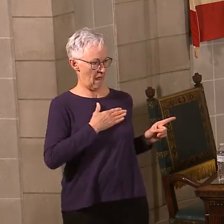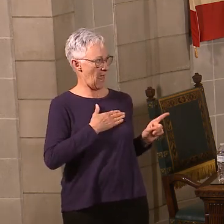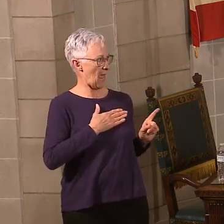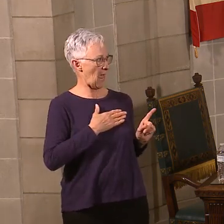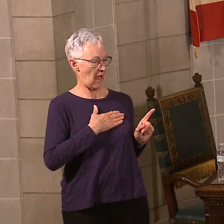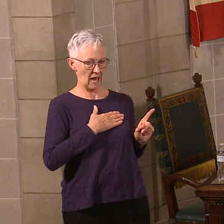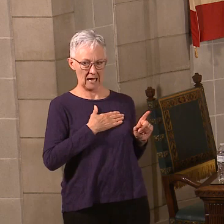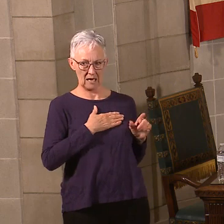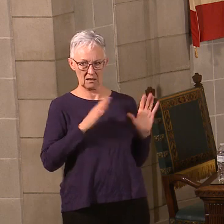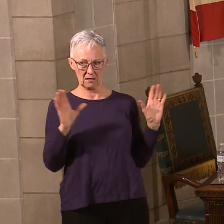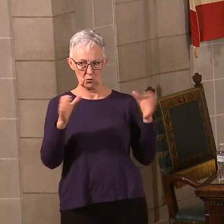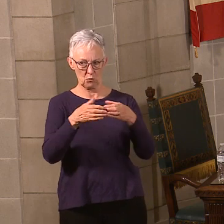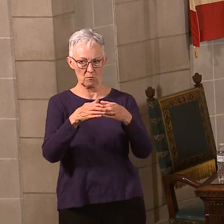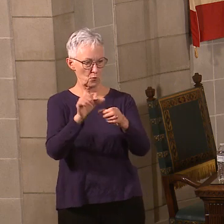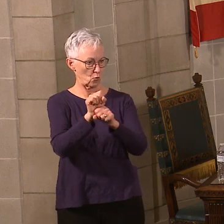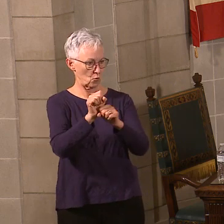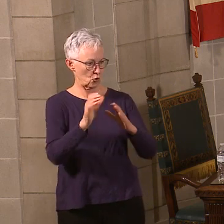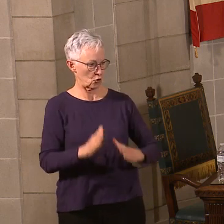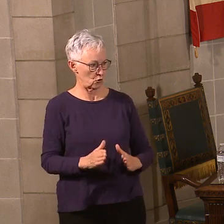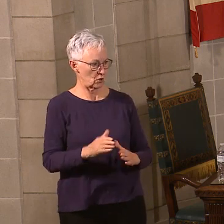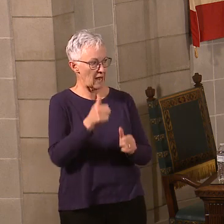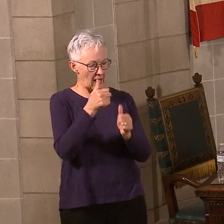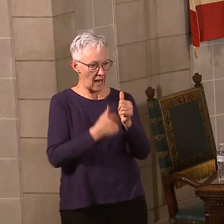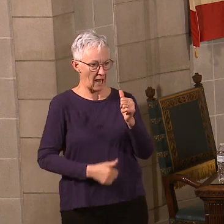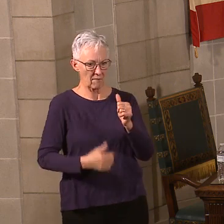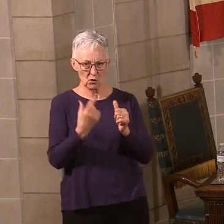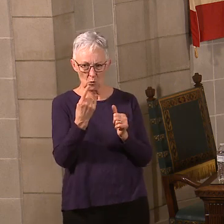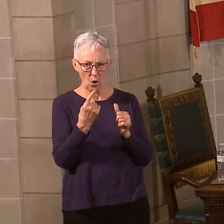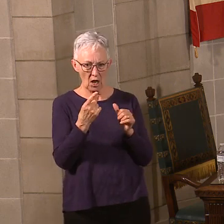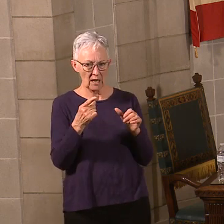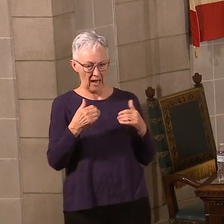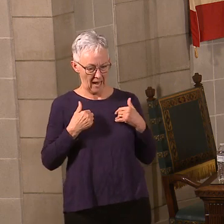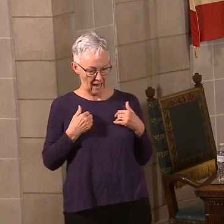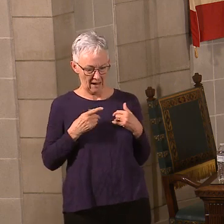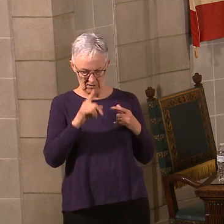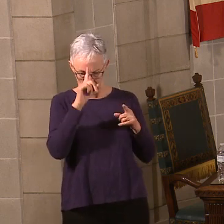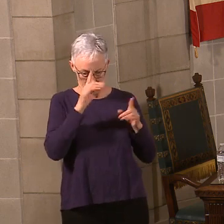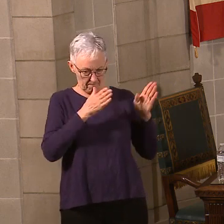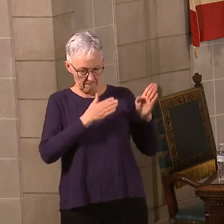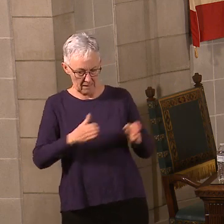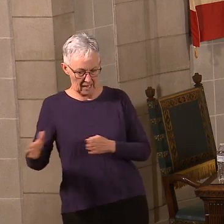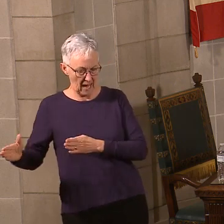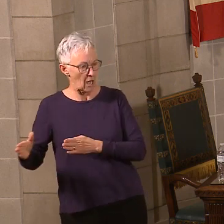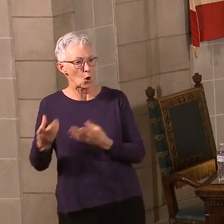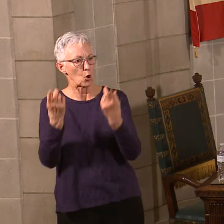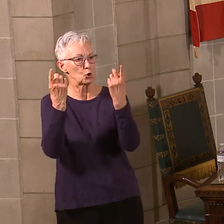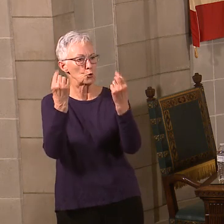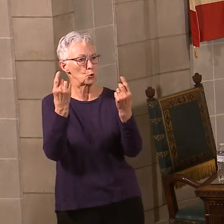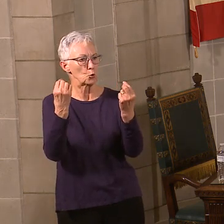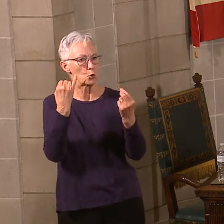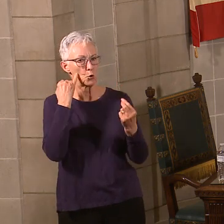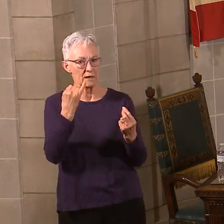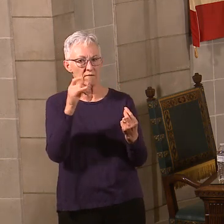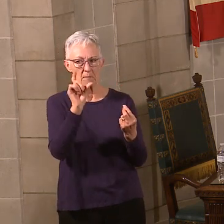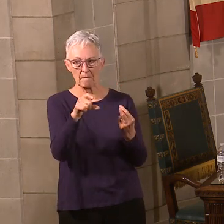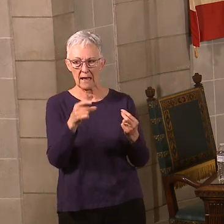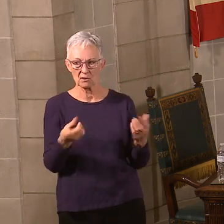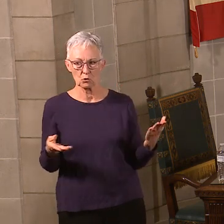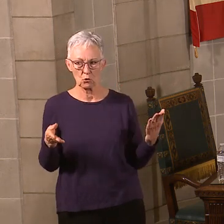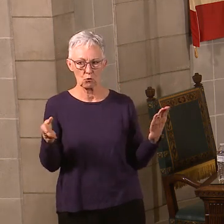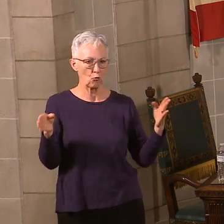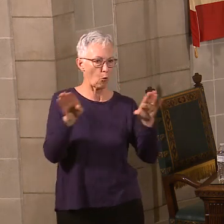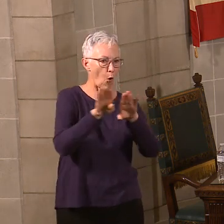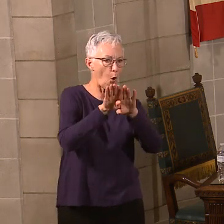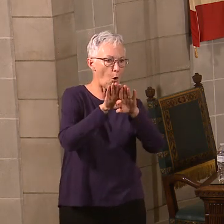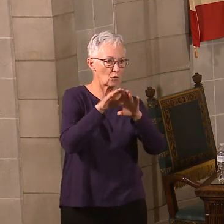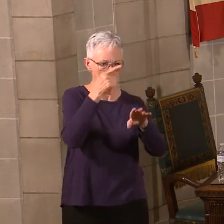to everybody doing their continuity of operations planning. And corrections had a plan long before this all came up because